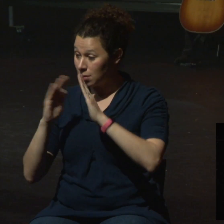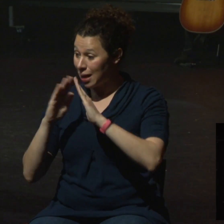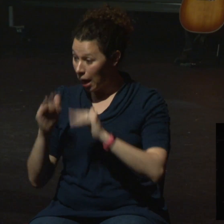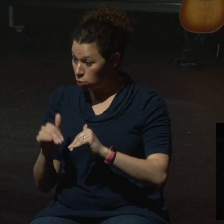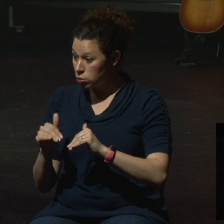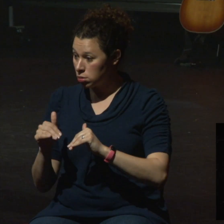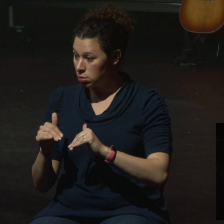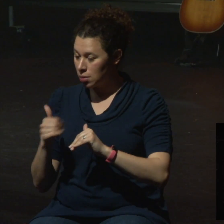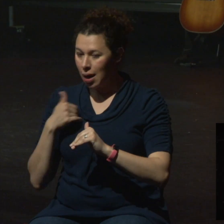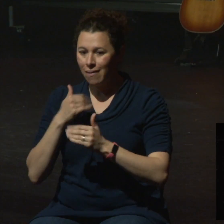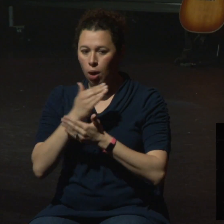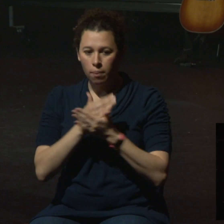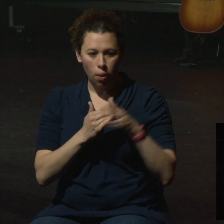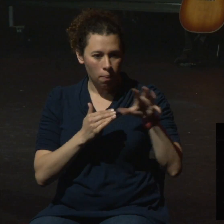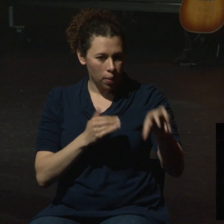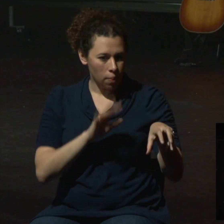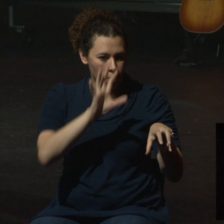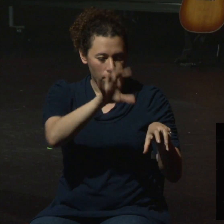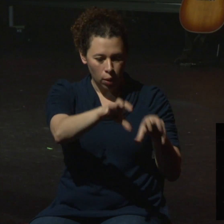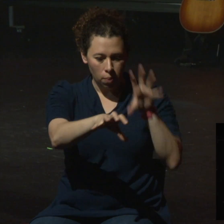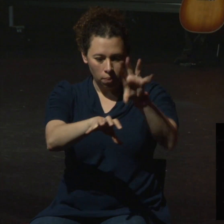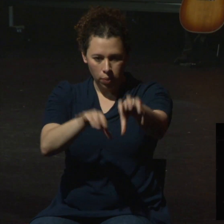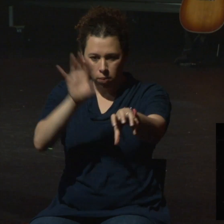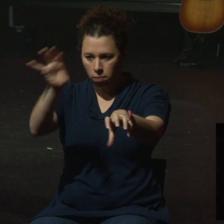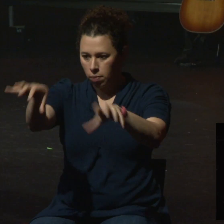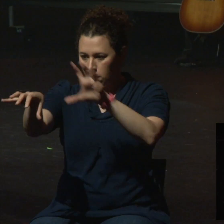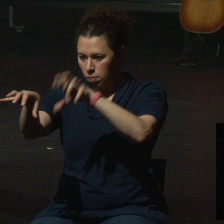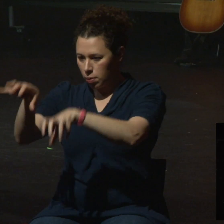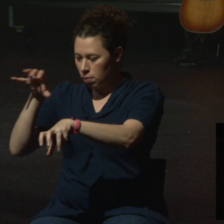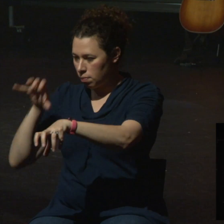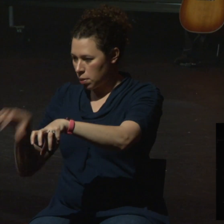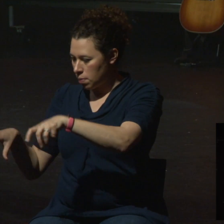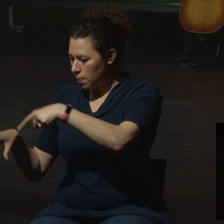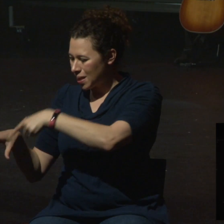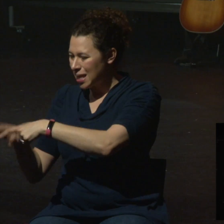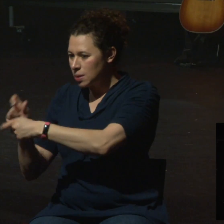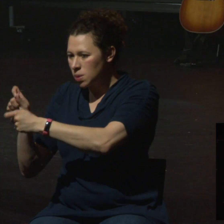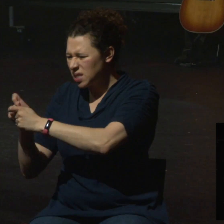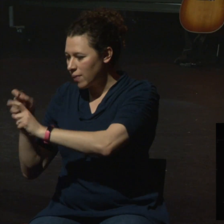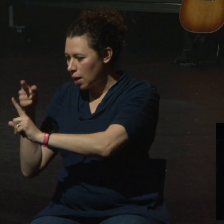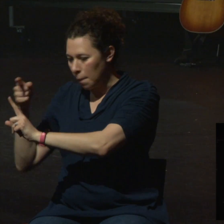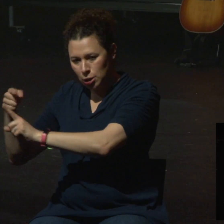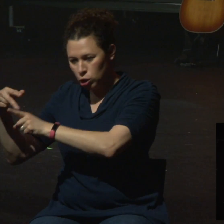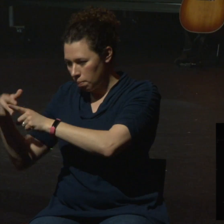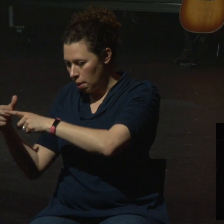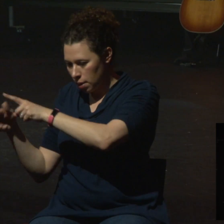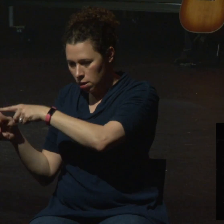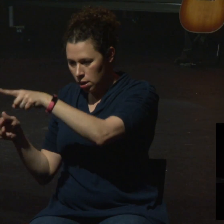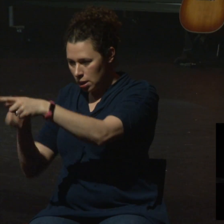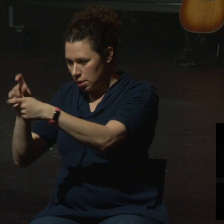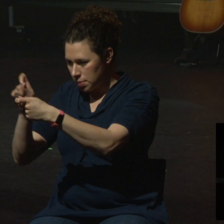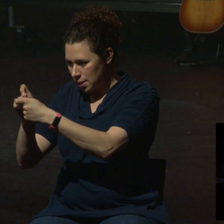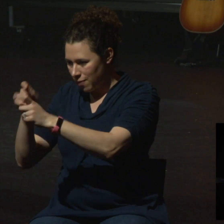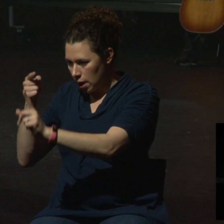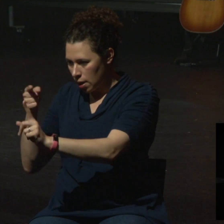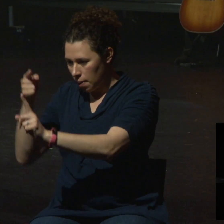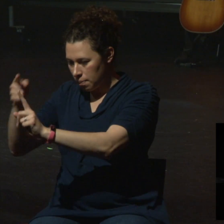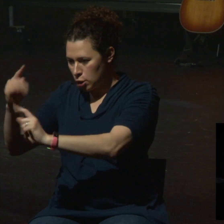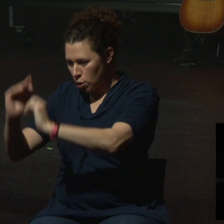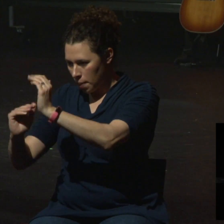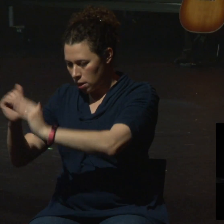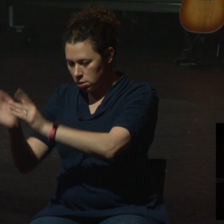parts of people who have a specific mission, a specific person, a purpose to get the plan